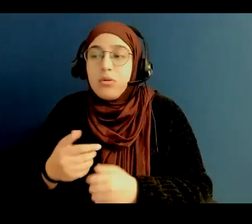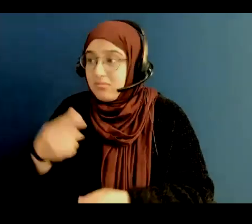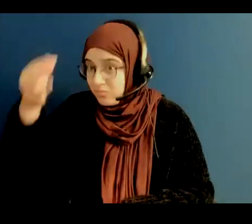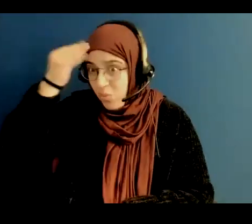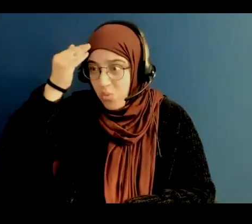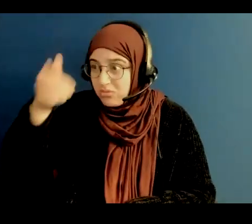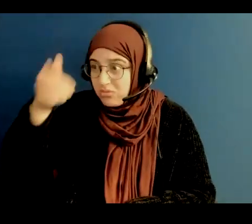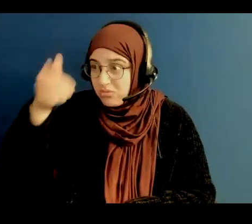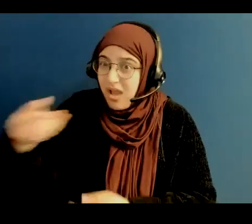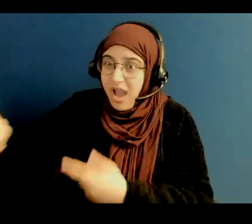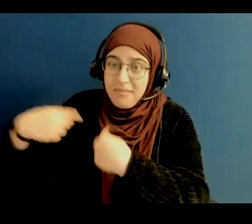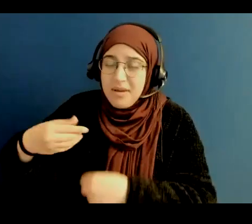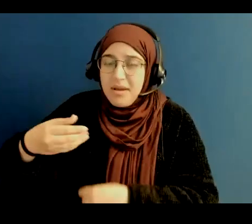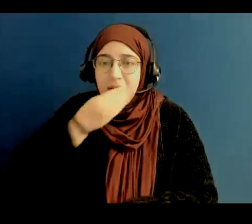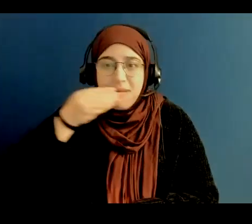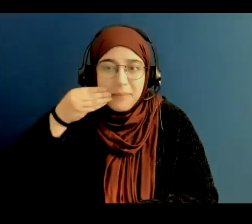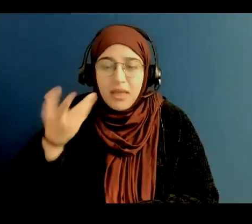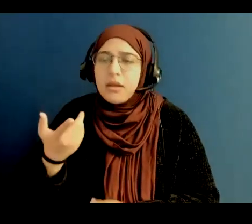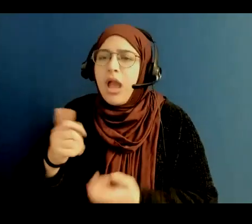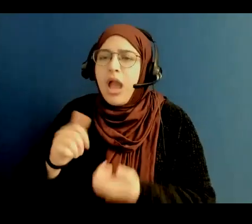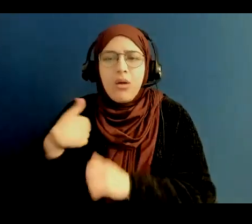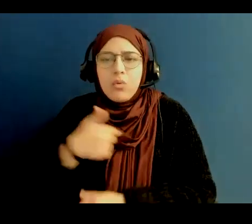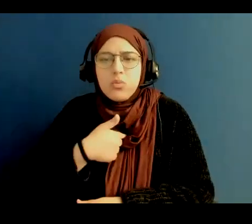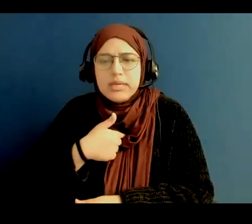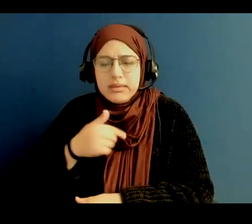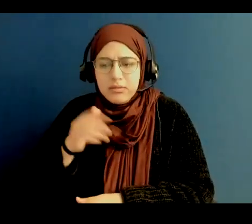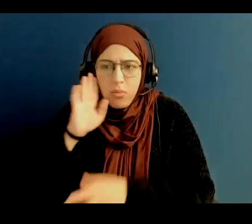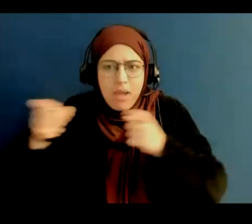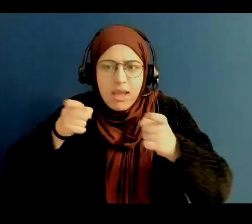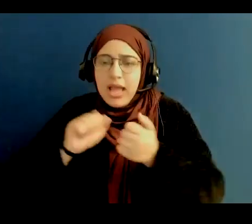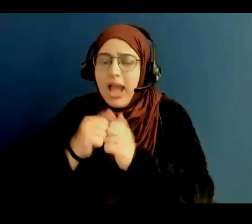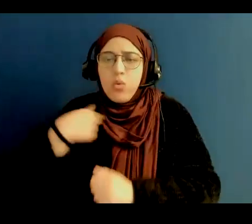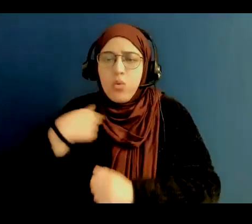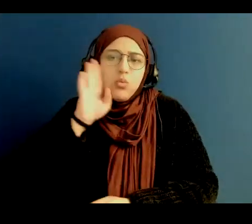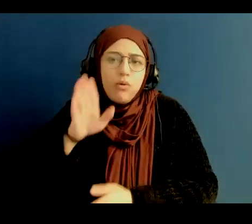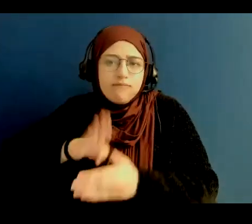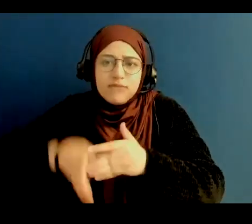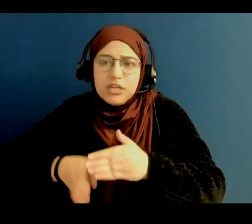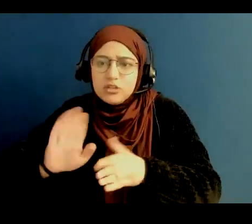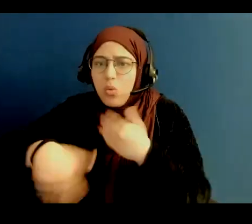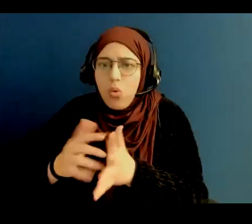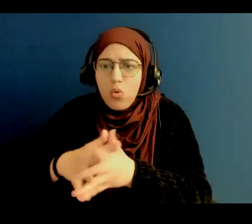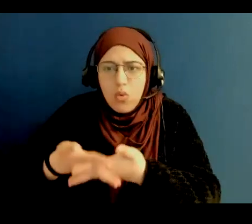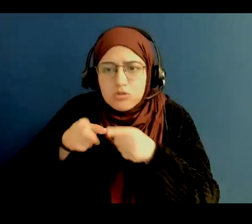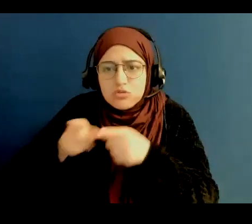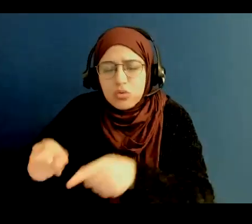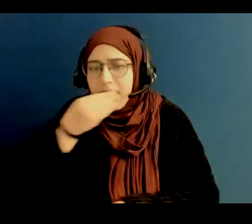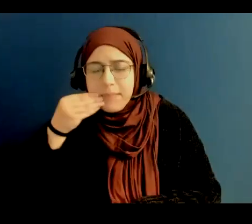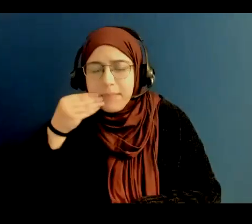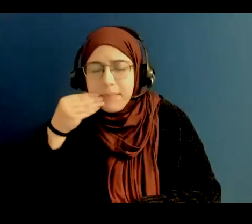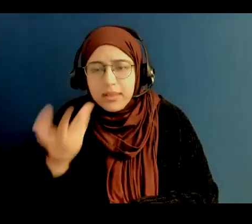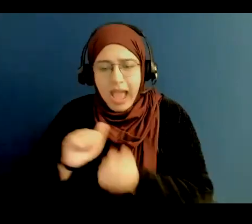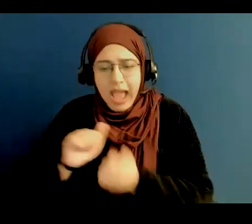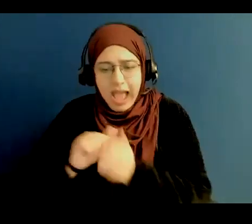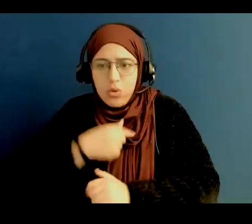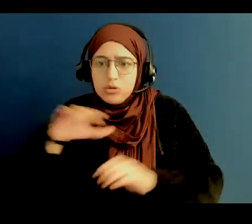How are you going to finish the entire Quran in Ramadan? Go to all of the prayers. This change doesn't happen in one day. You need to